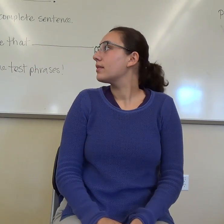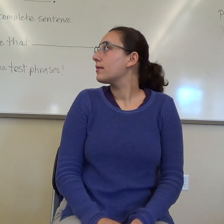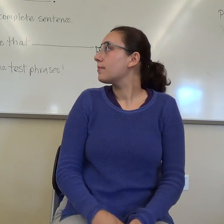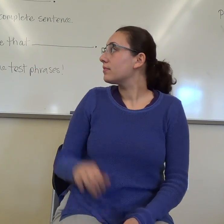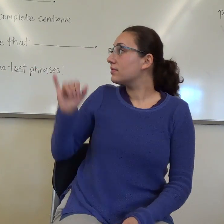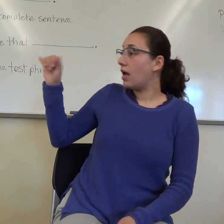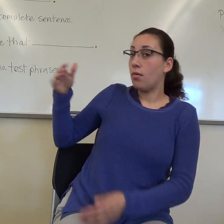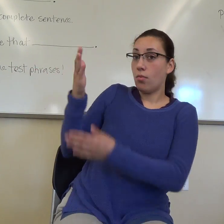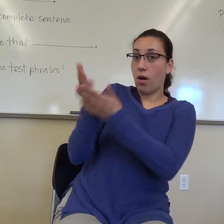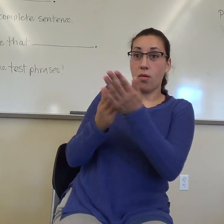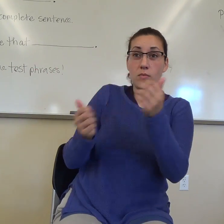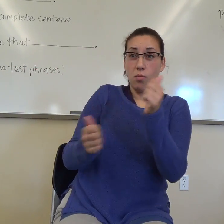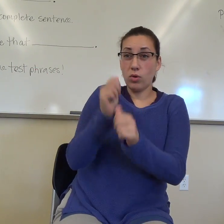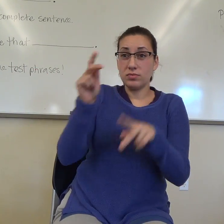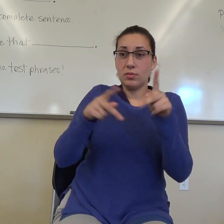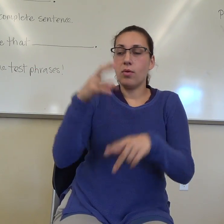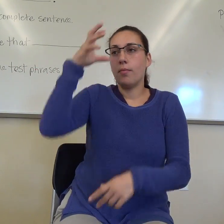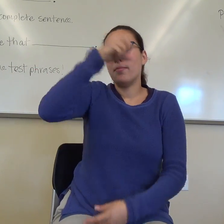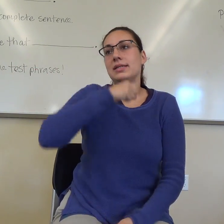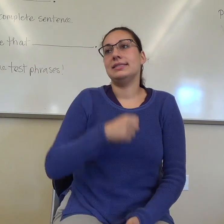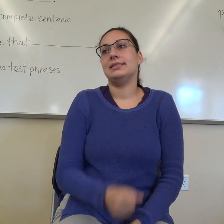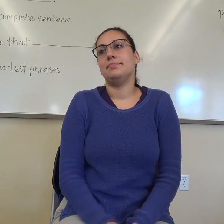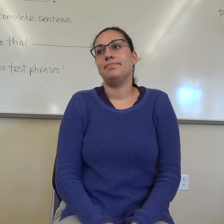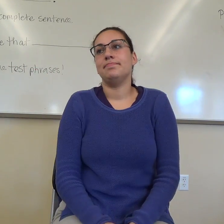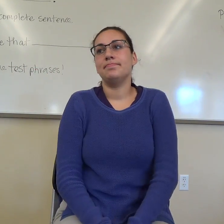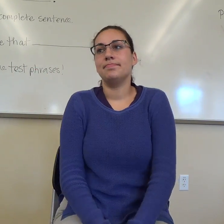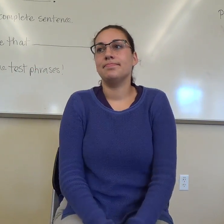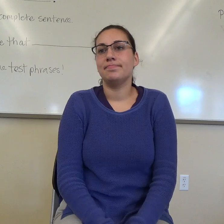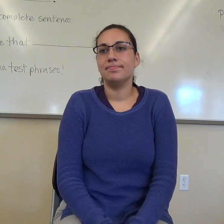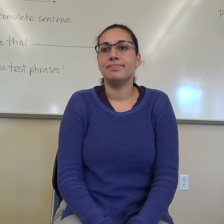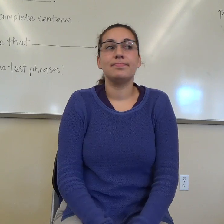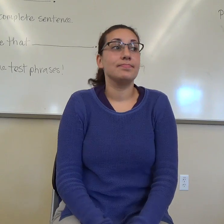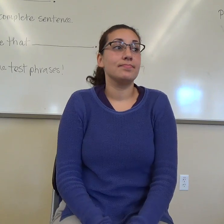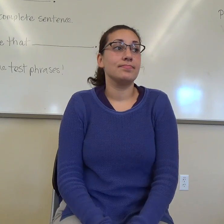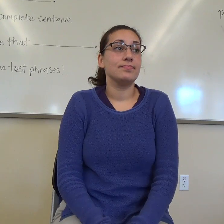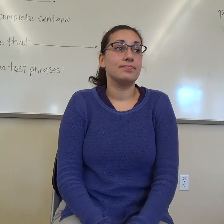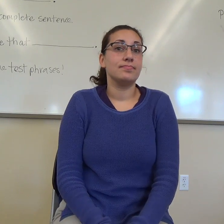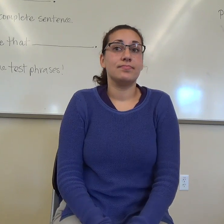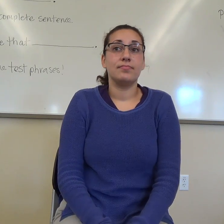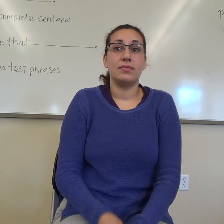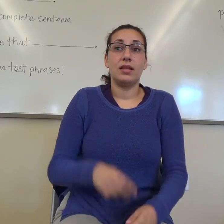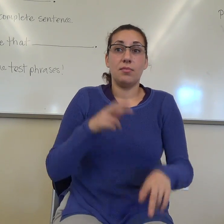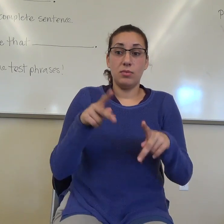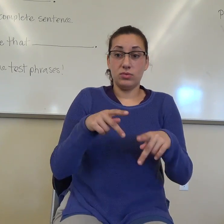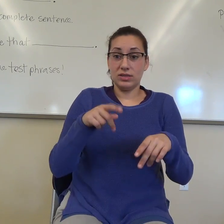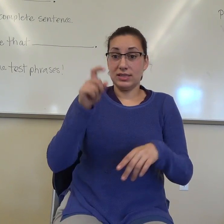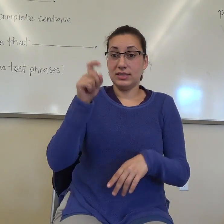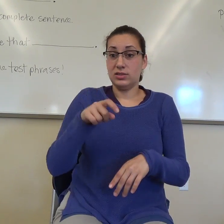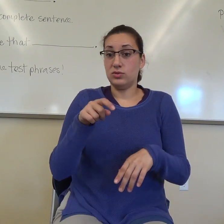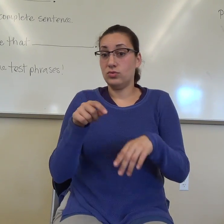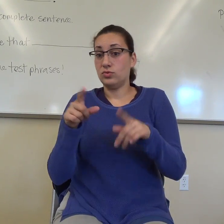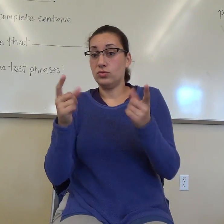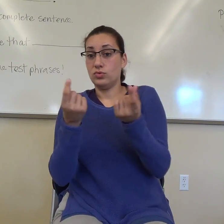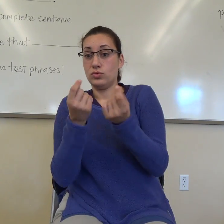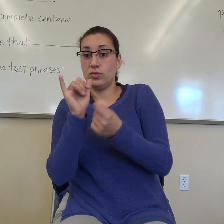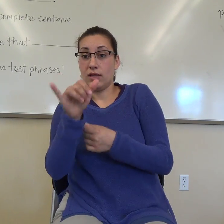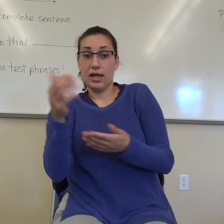most people missed. The people that are doing it over again, this is where you got into